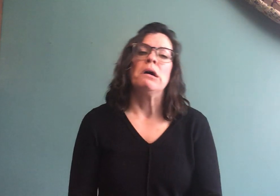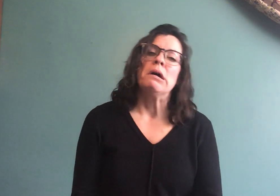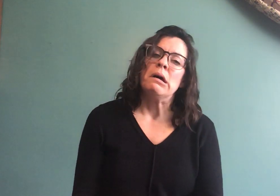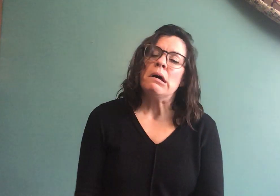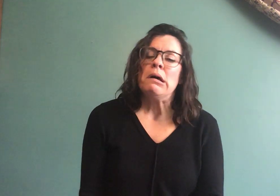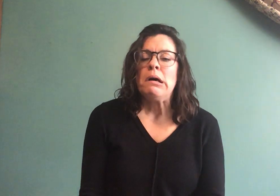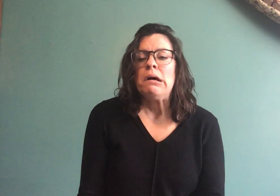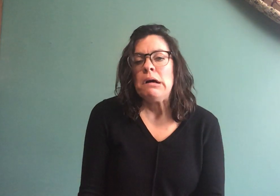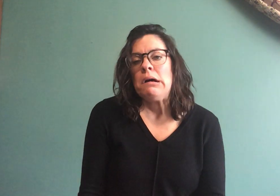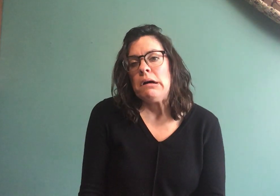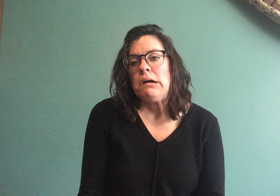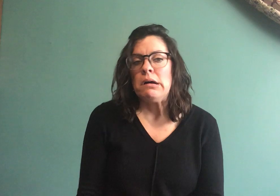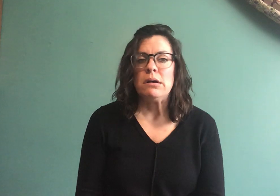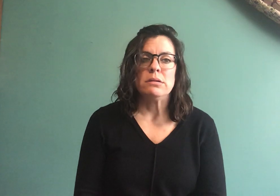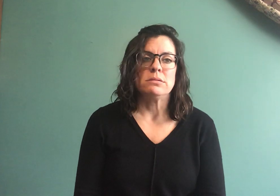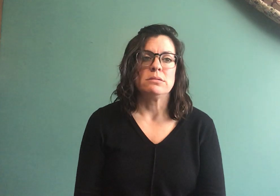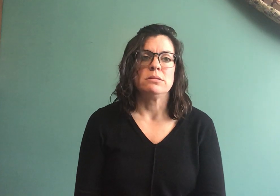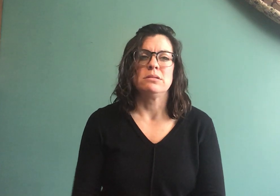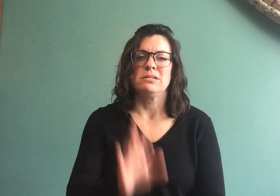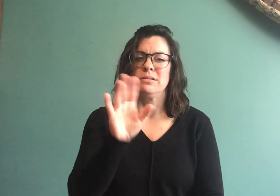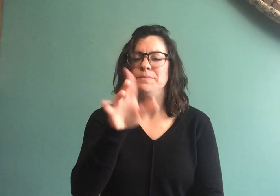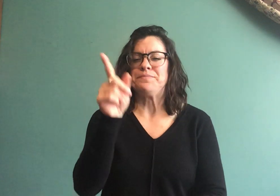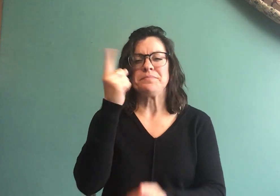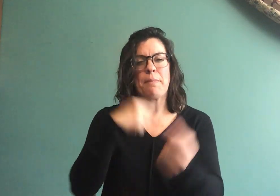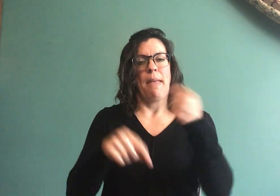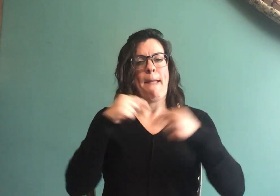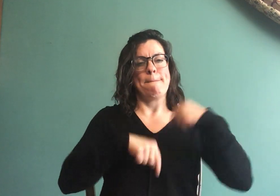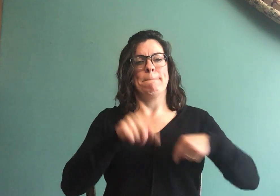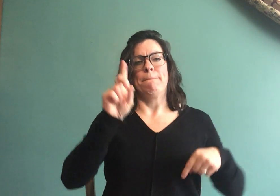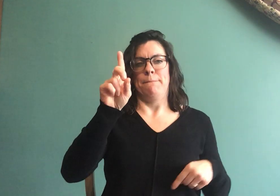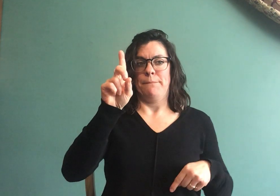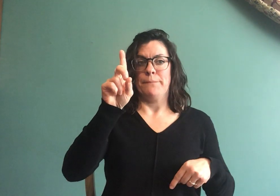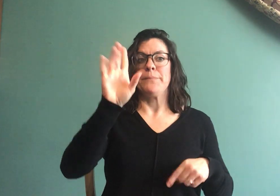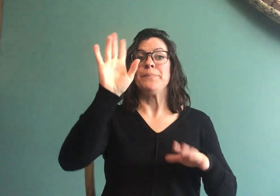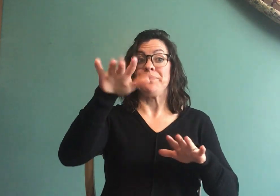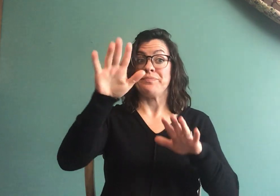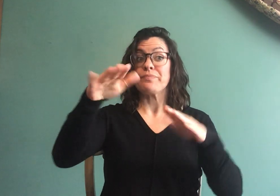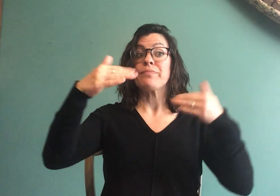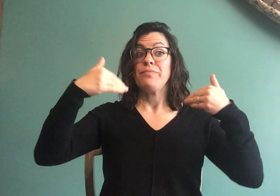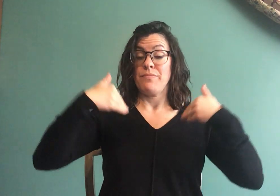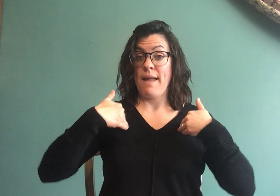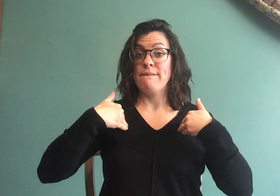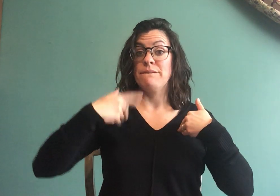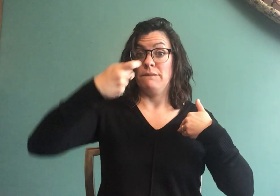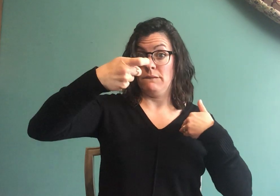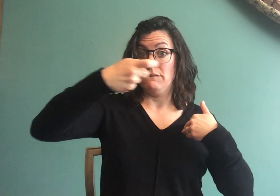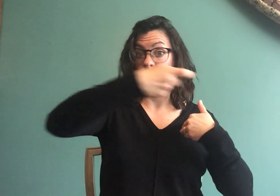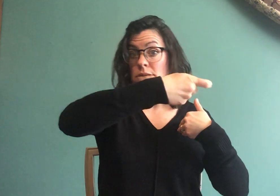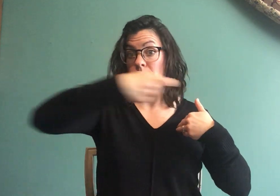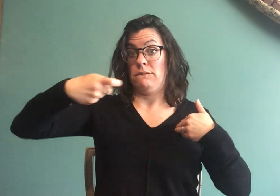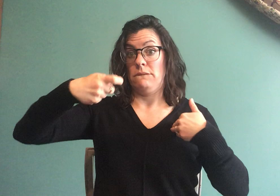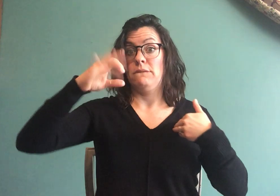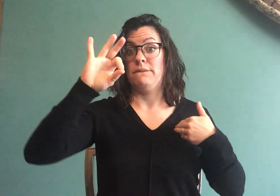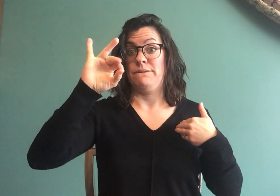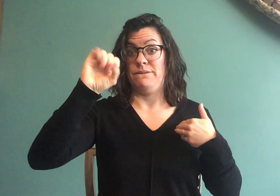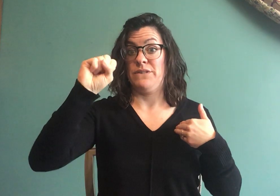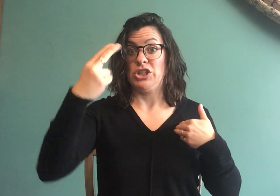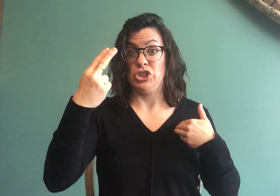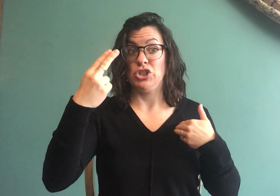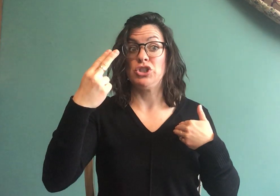here. He was pulling a fish through a conduit that had live,